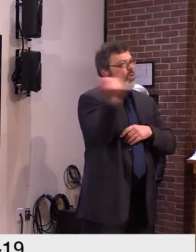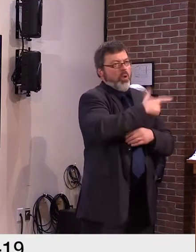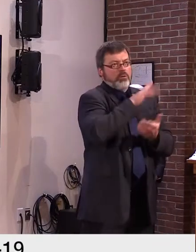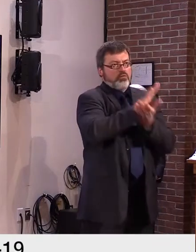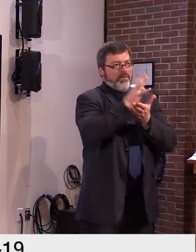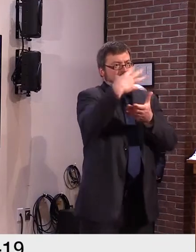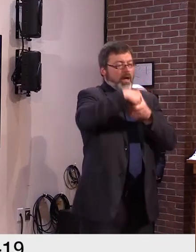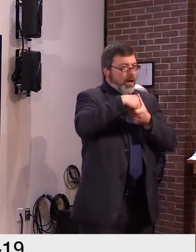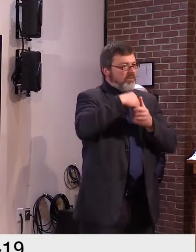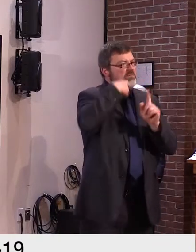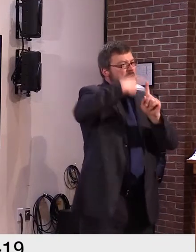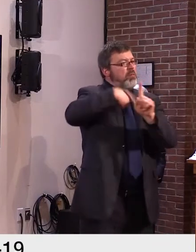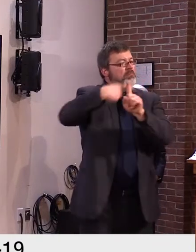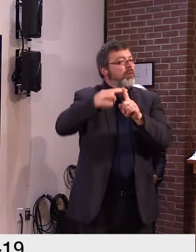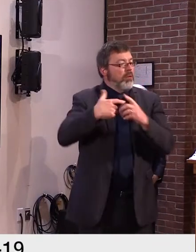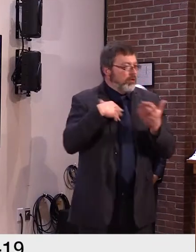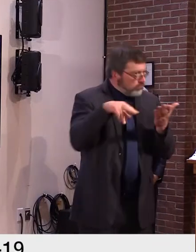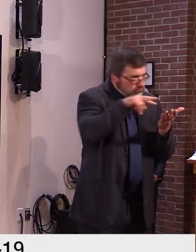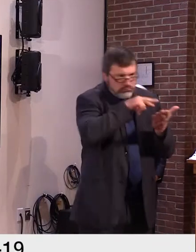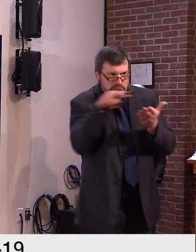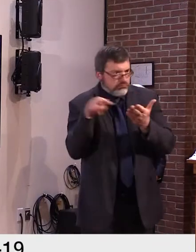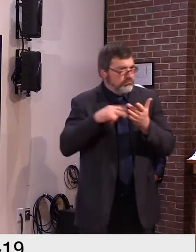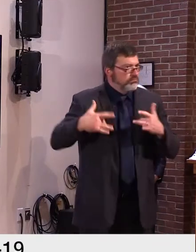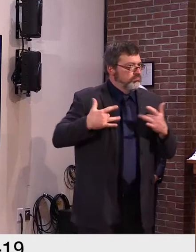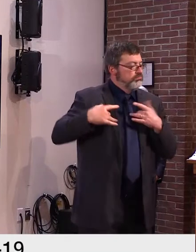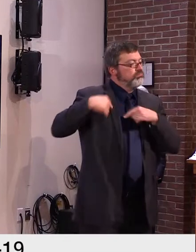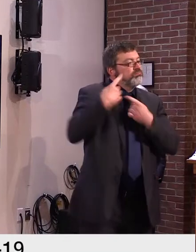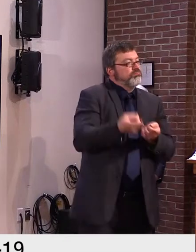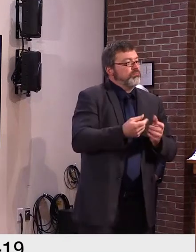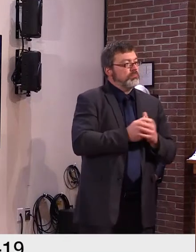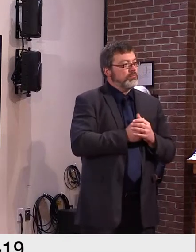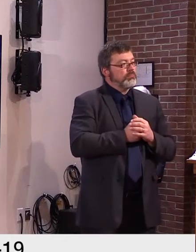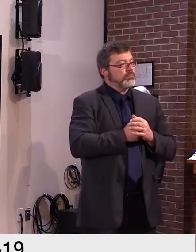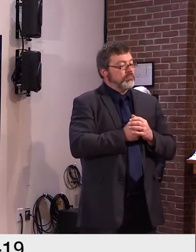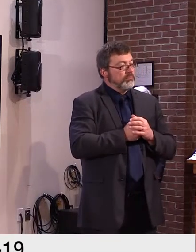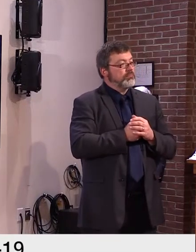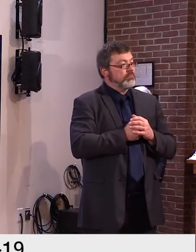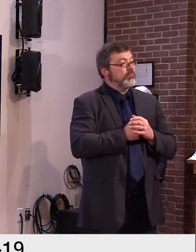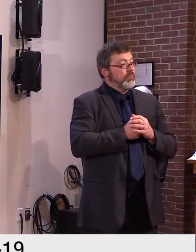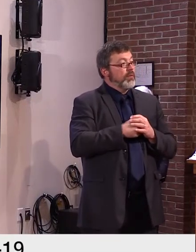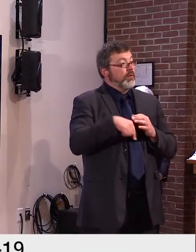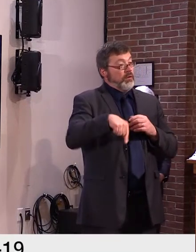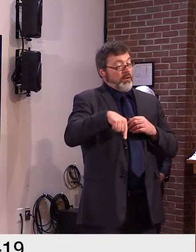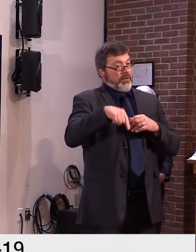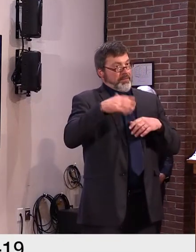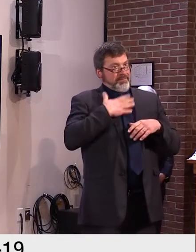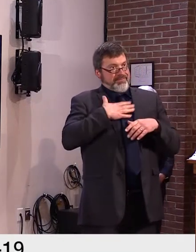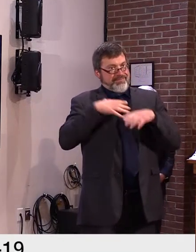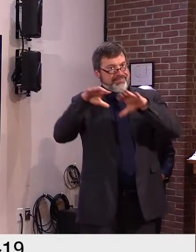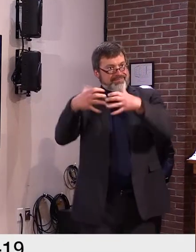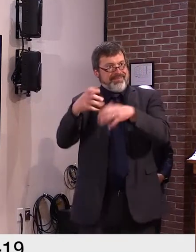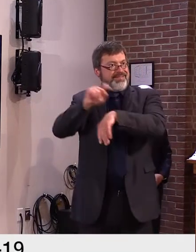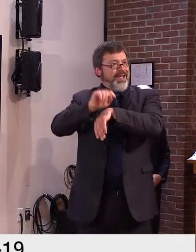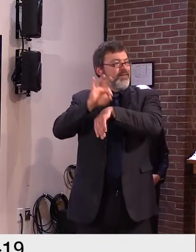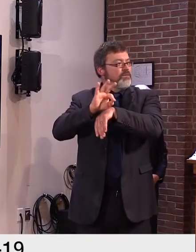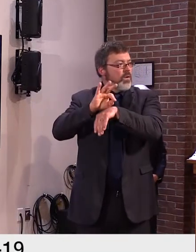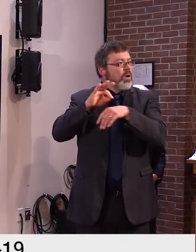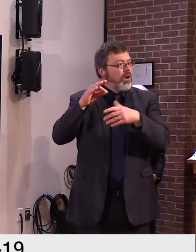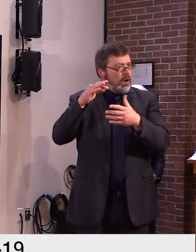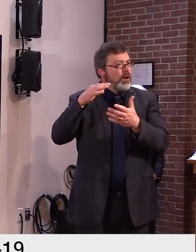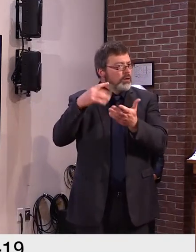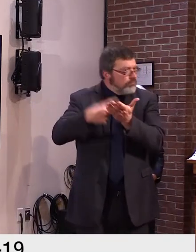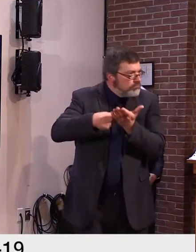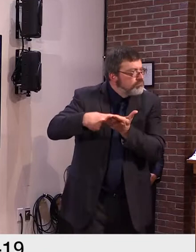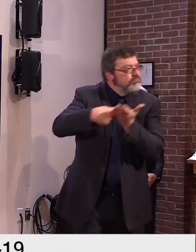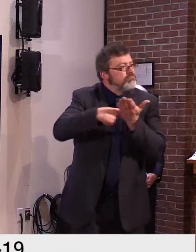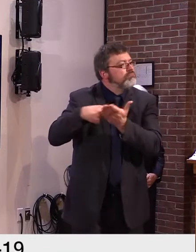Also, our task force behind the creation of the health guidance has been meeting to consider revisions to that health guidance. I expect